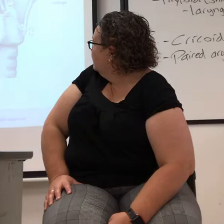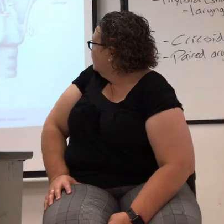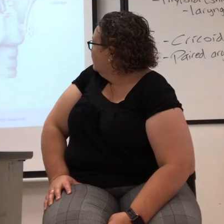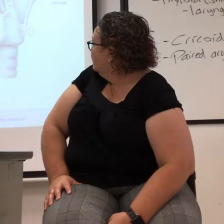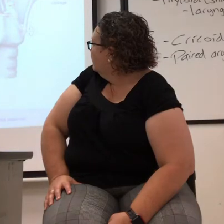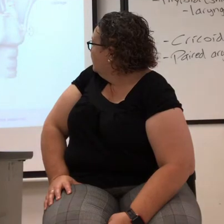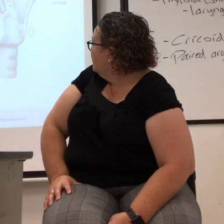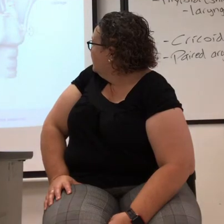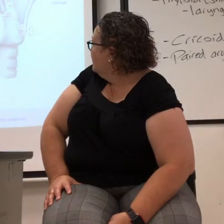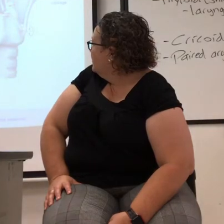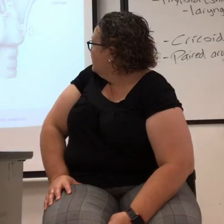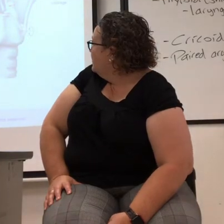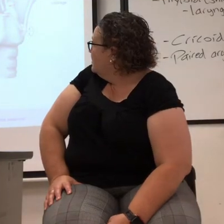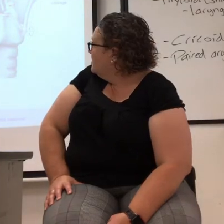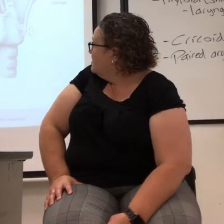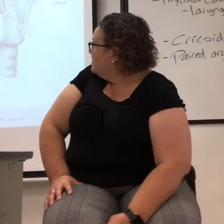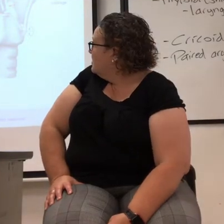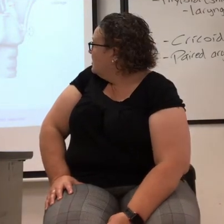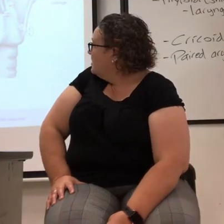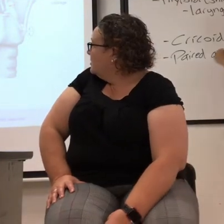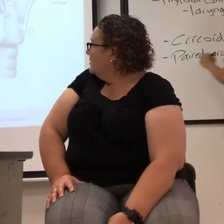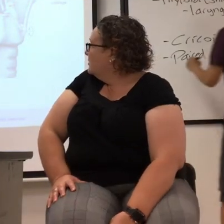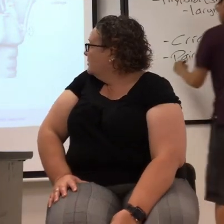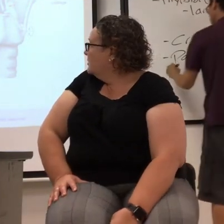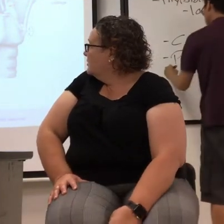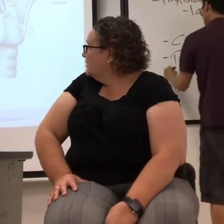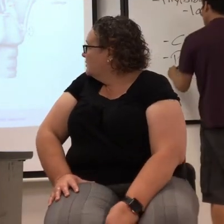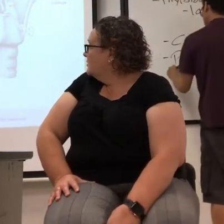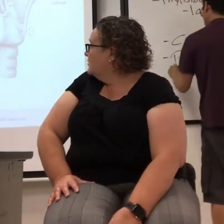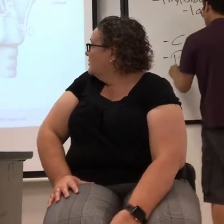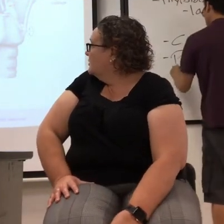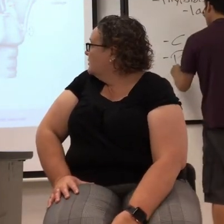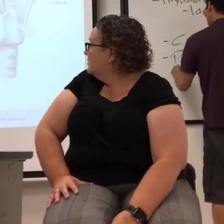So what I said was vocal ligaments.